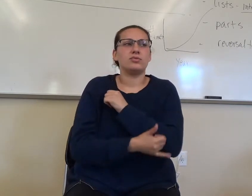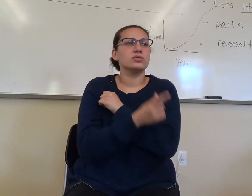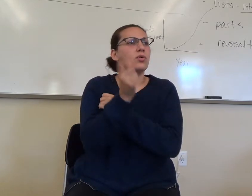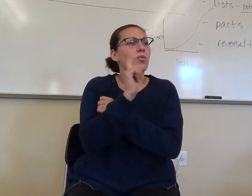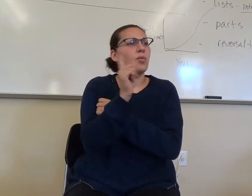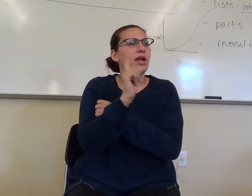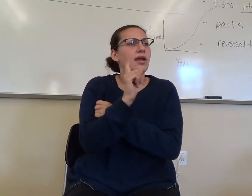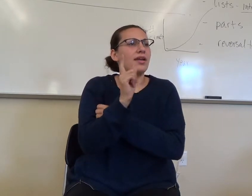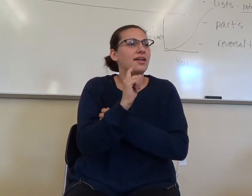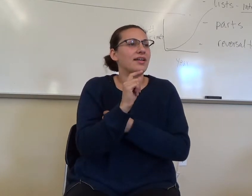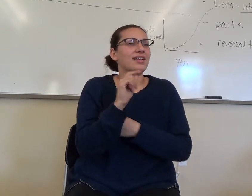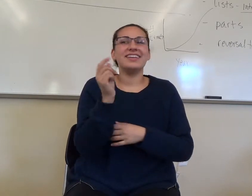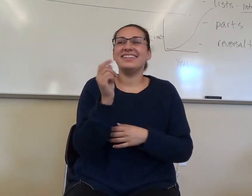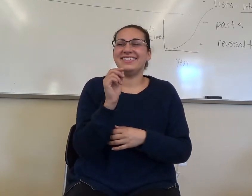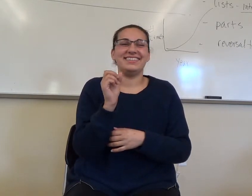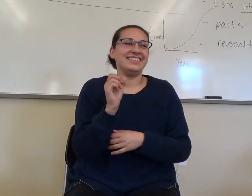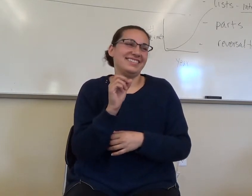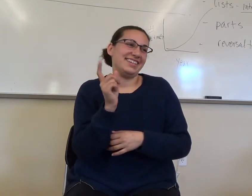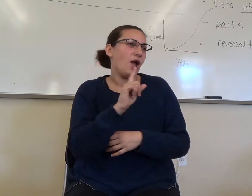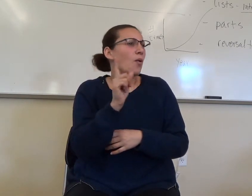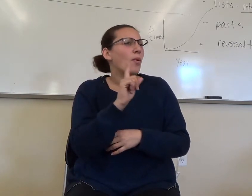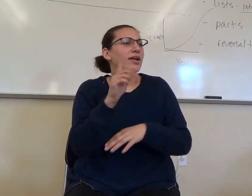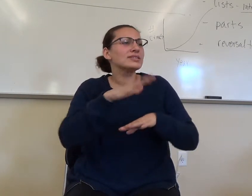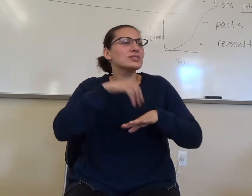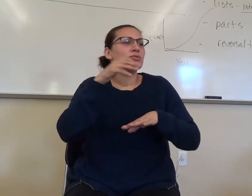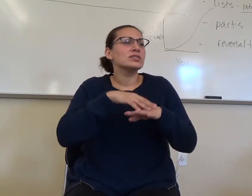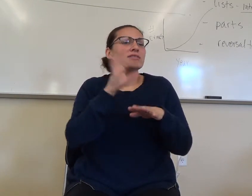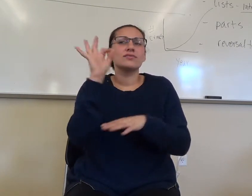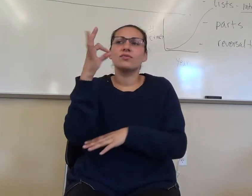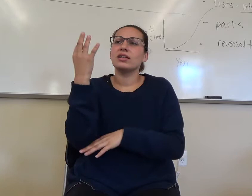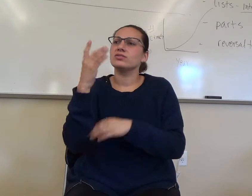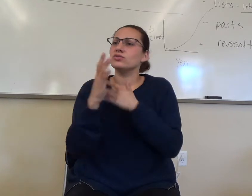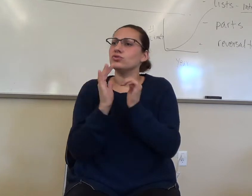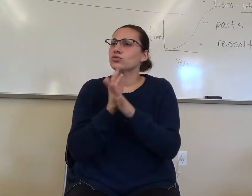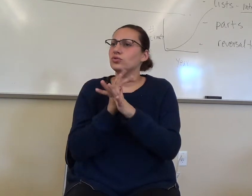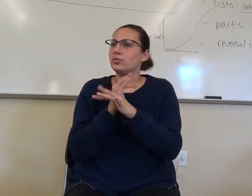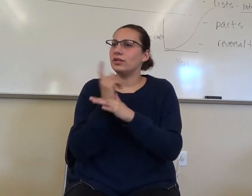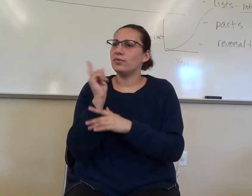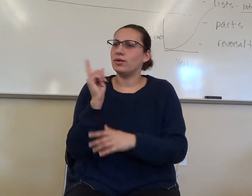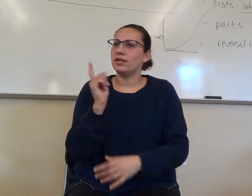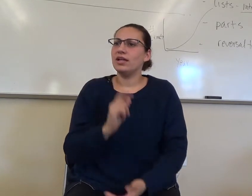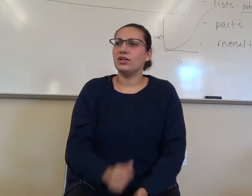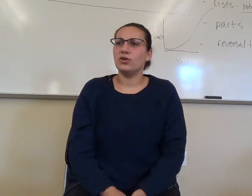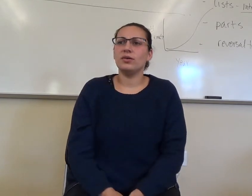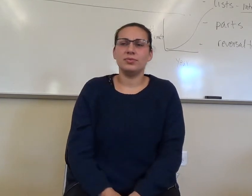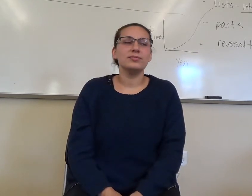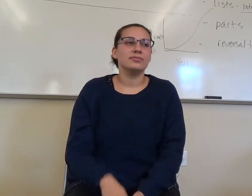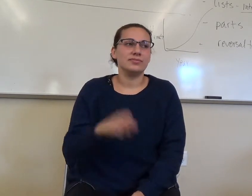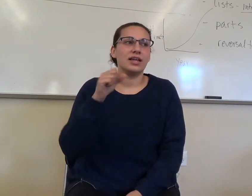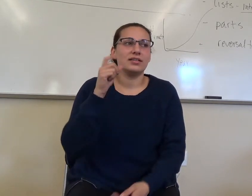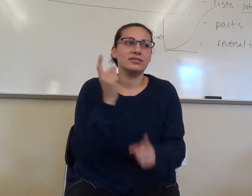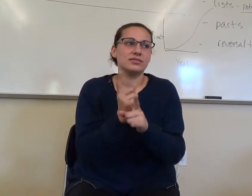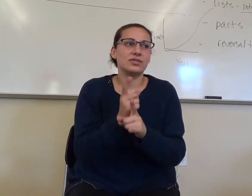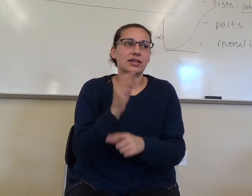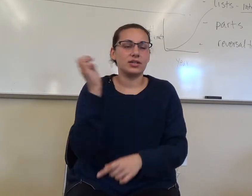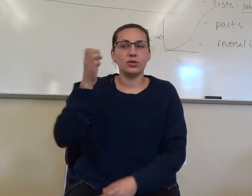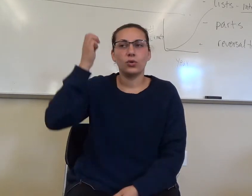countries? Where are Sweden, France, and Germany? They're in Europe. In Europe. Okay, so we might